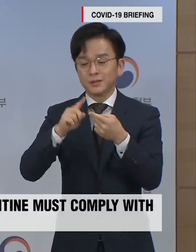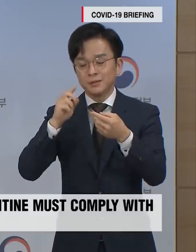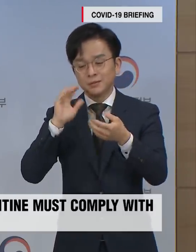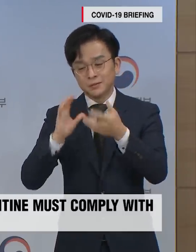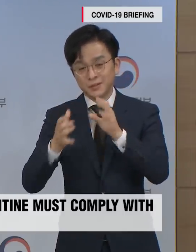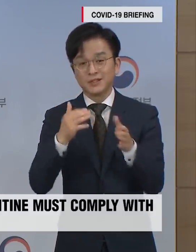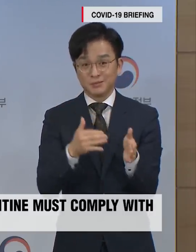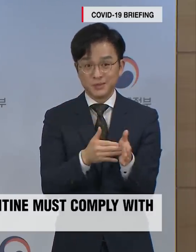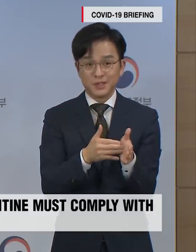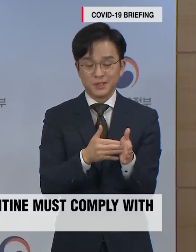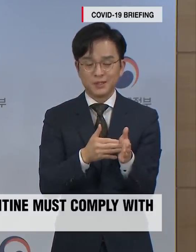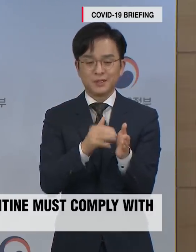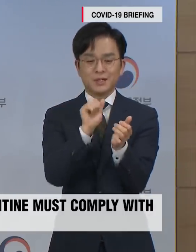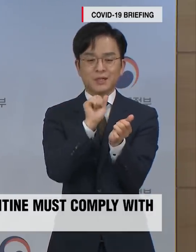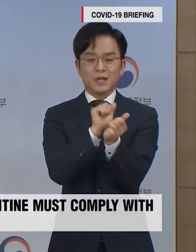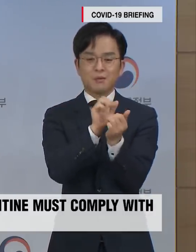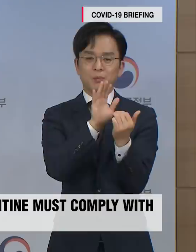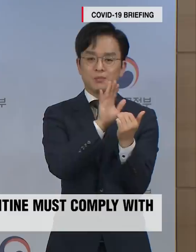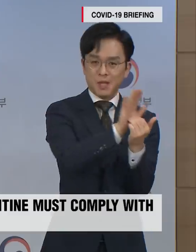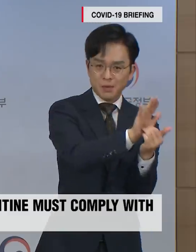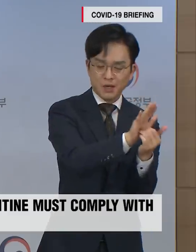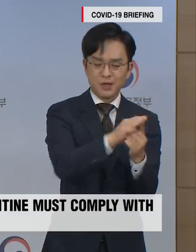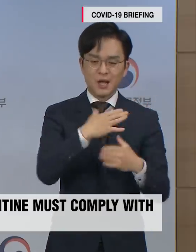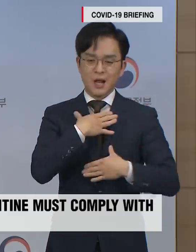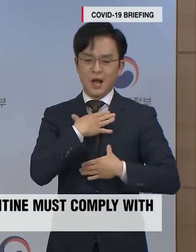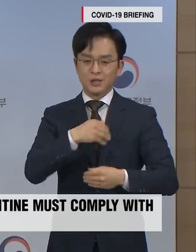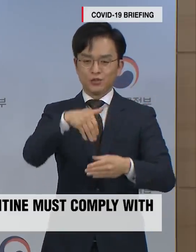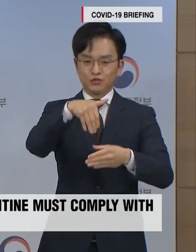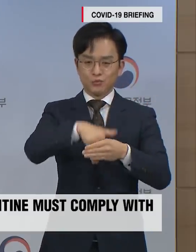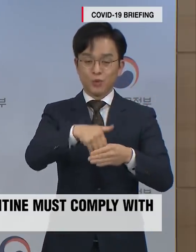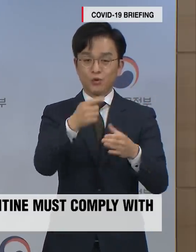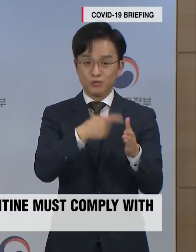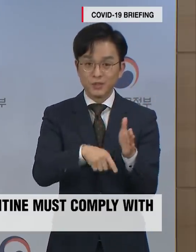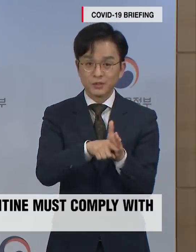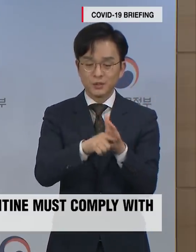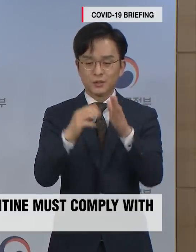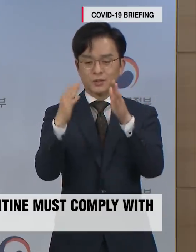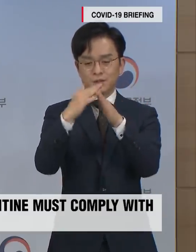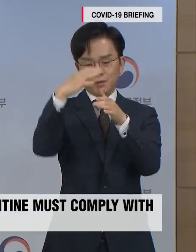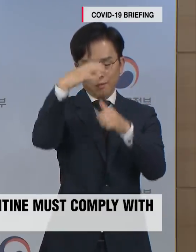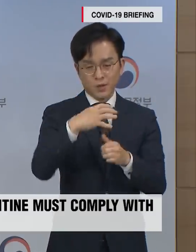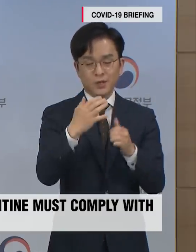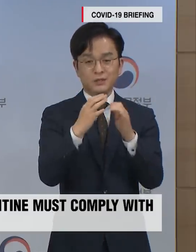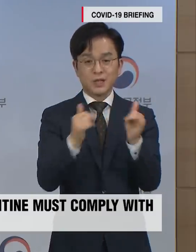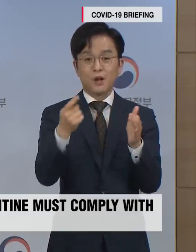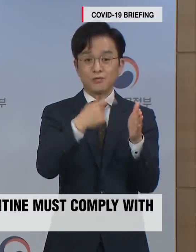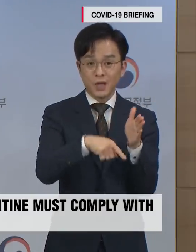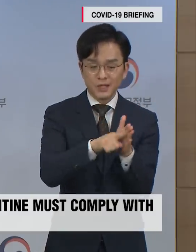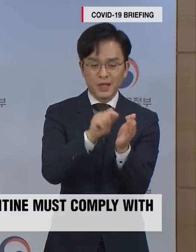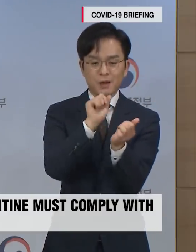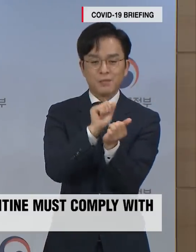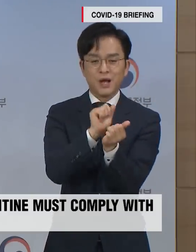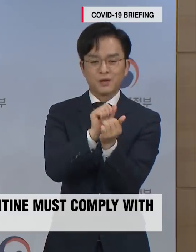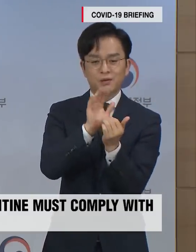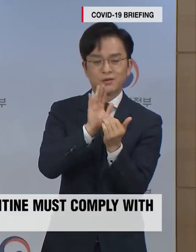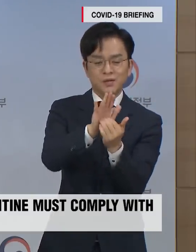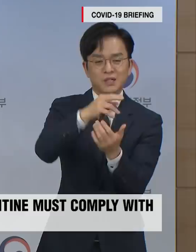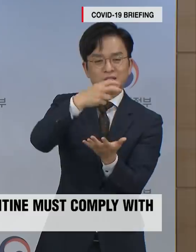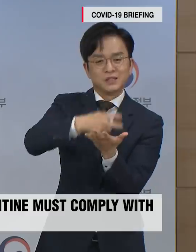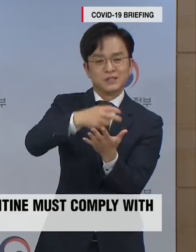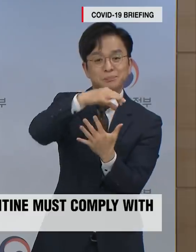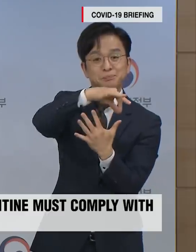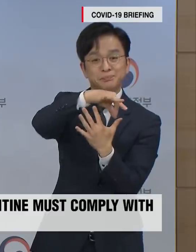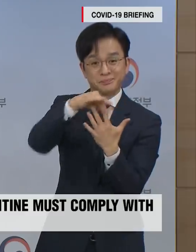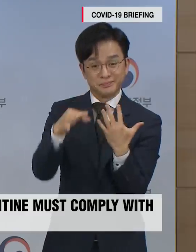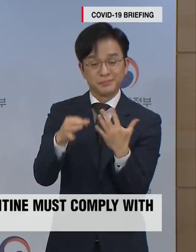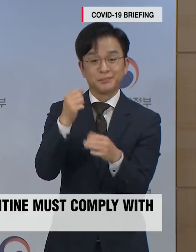they can execute their rights. And we are also going to make a safe environment for the polling. So we have come up with the preventive